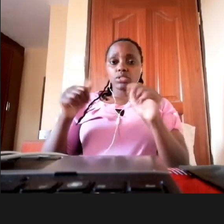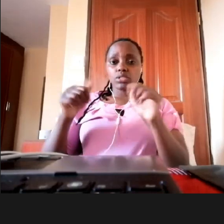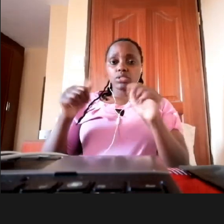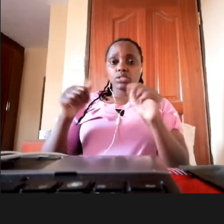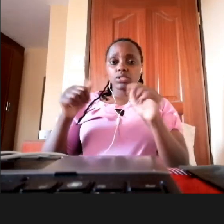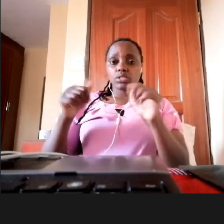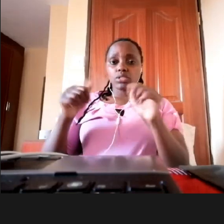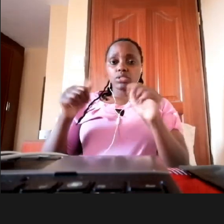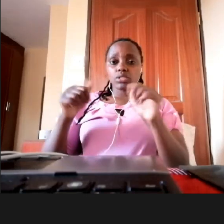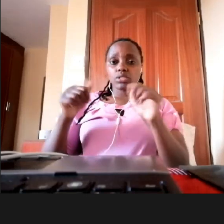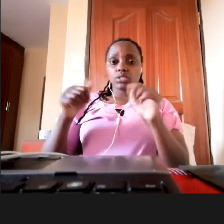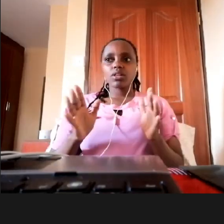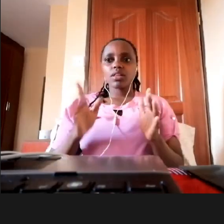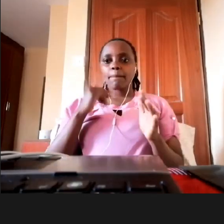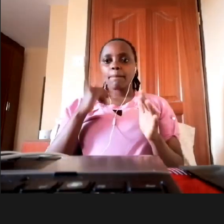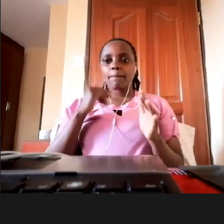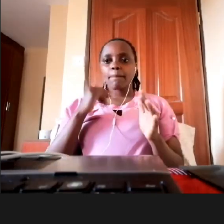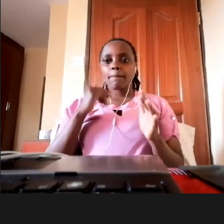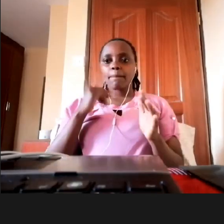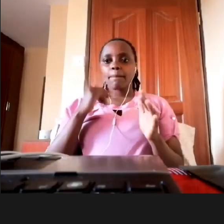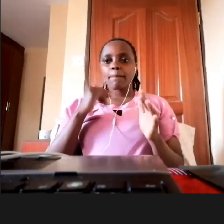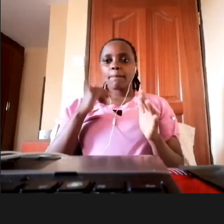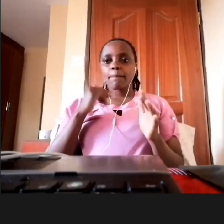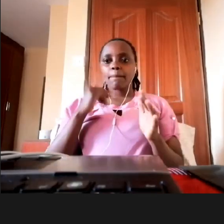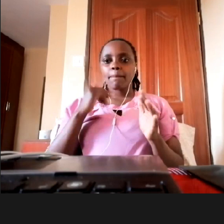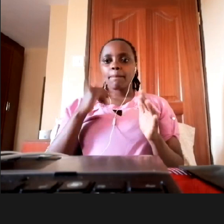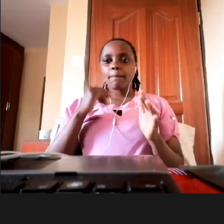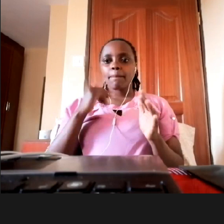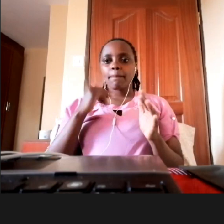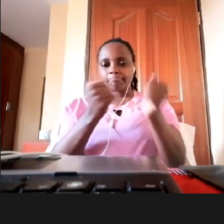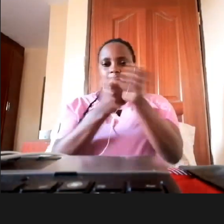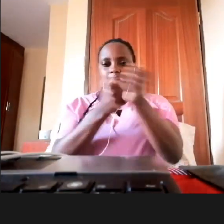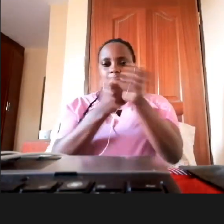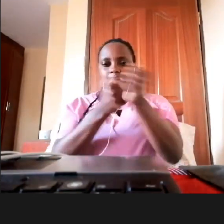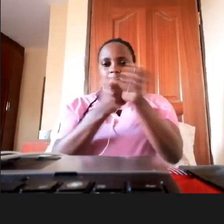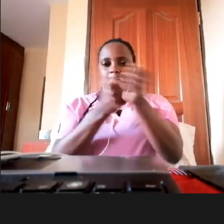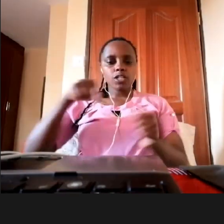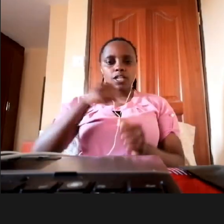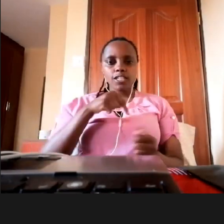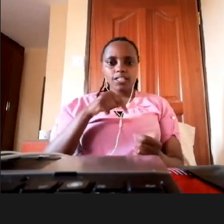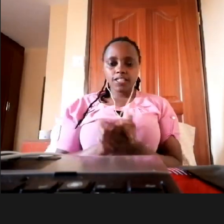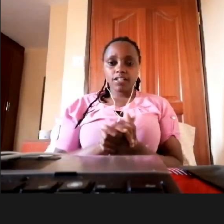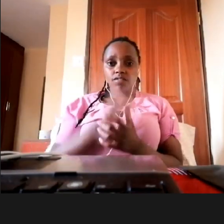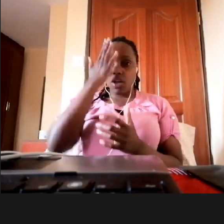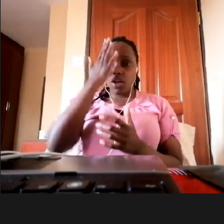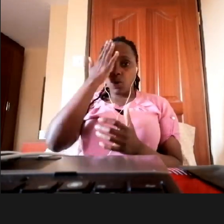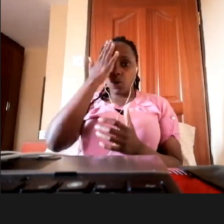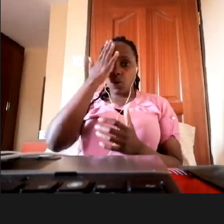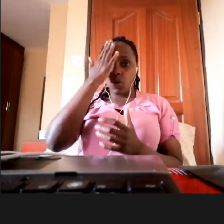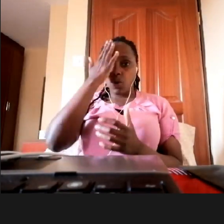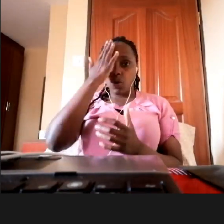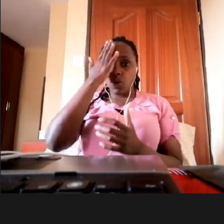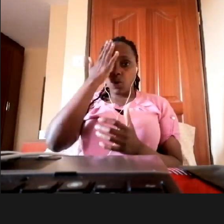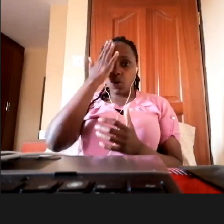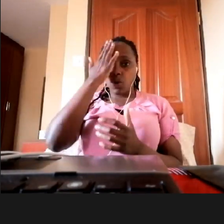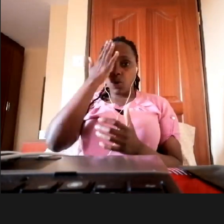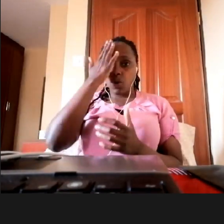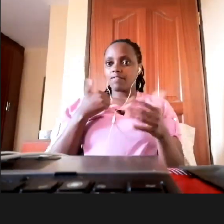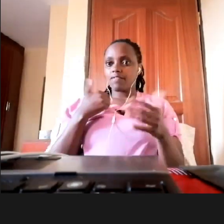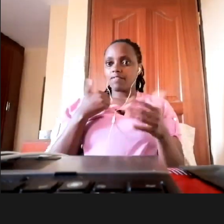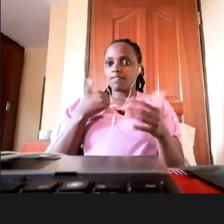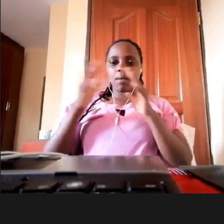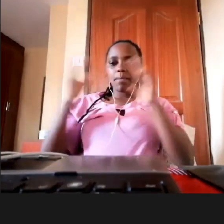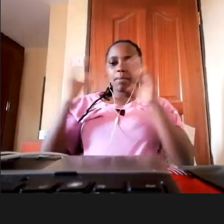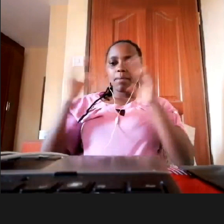spokesman to come and even support us, because sometimes we have a huge issue